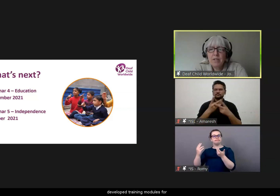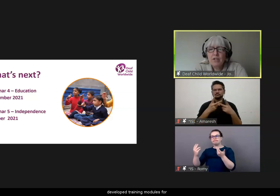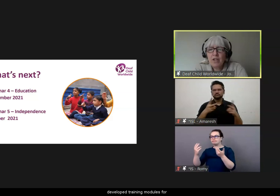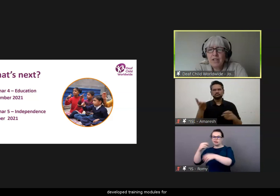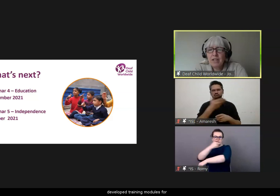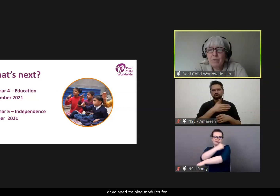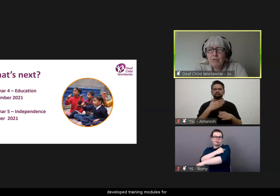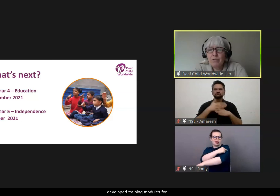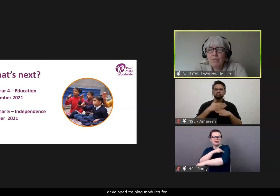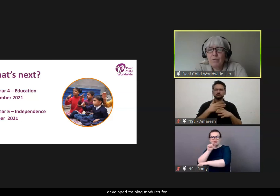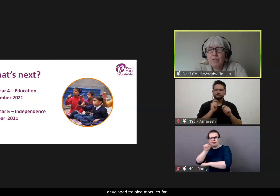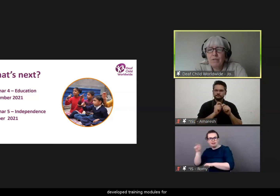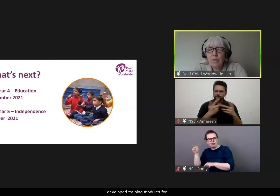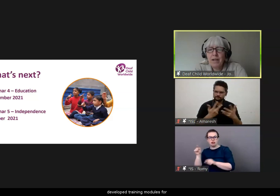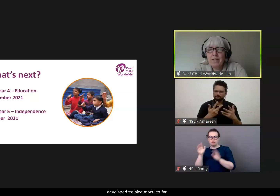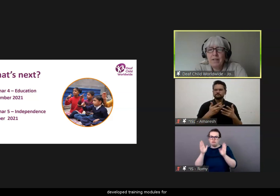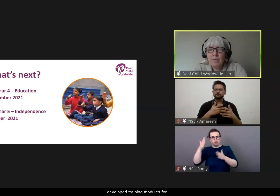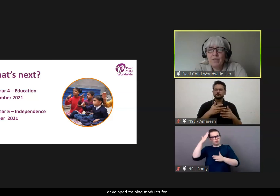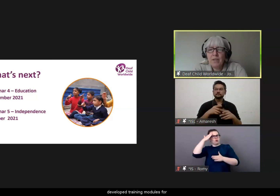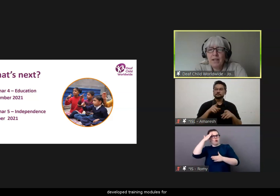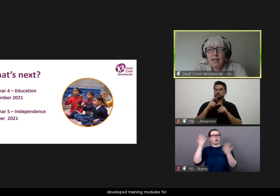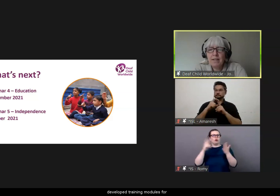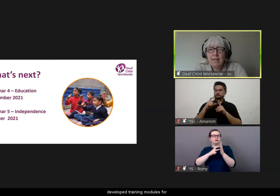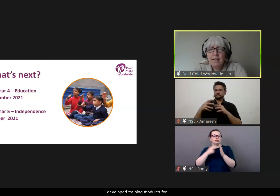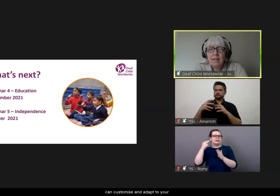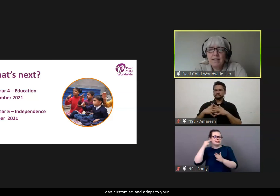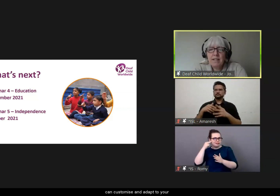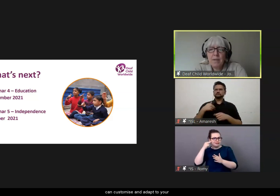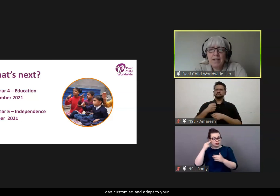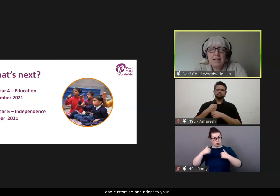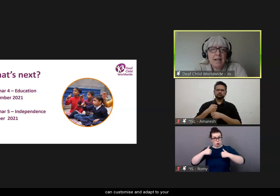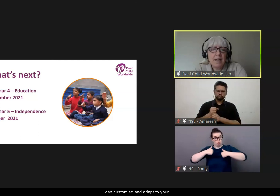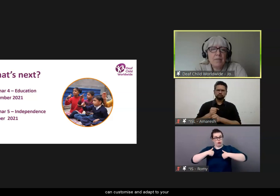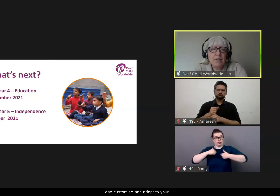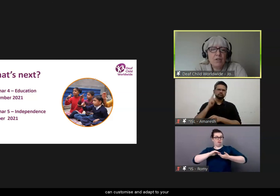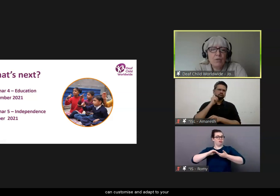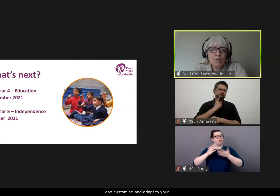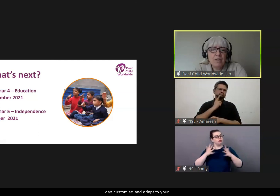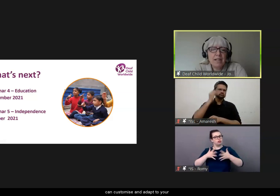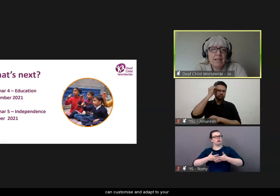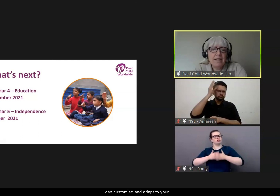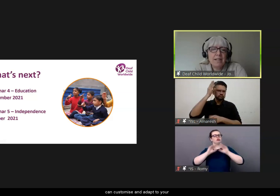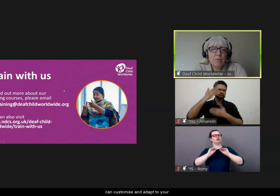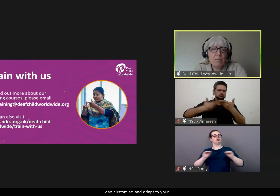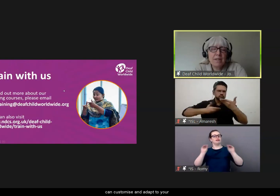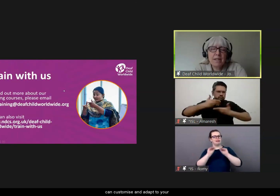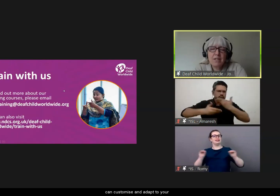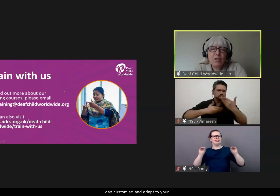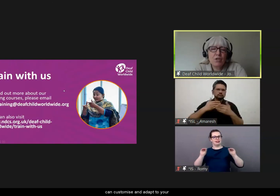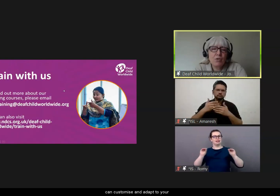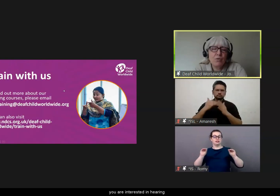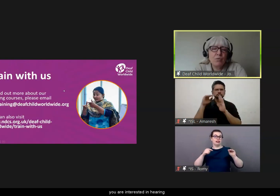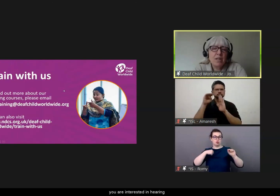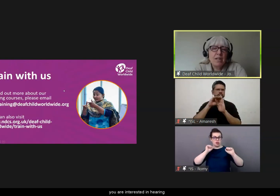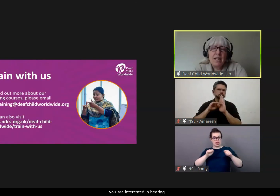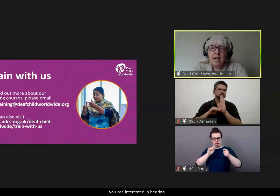developed training modules for deaf awareness, which we can customise and adapt to your needs. So please